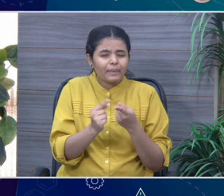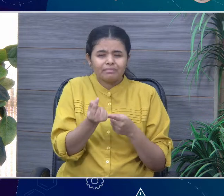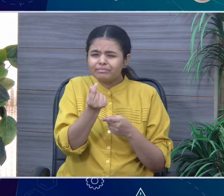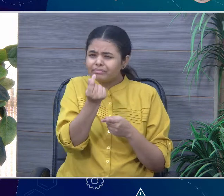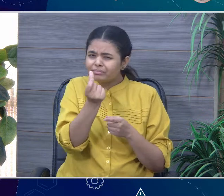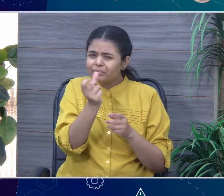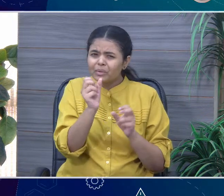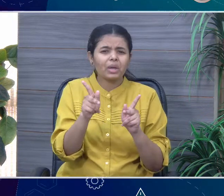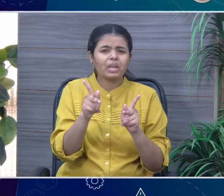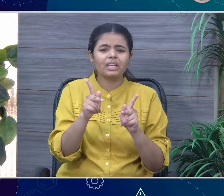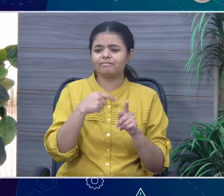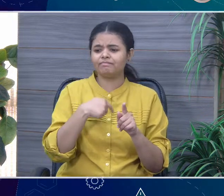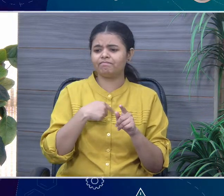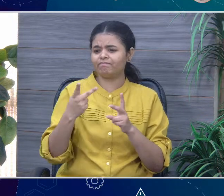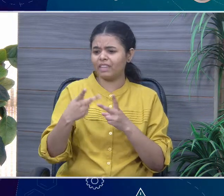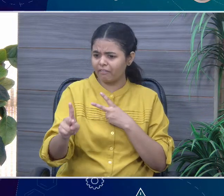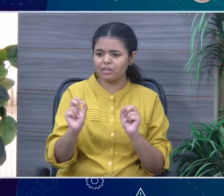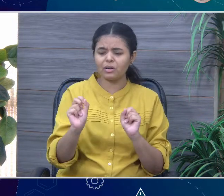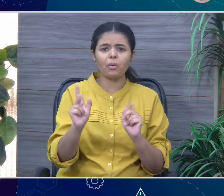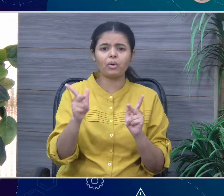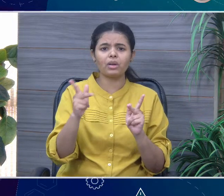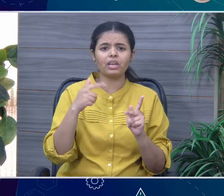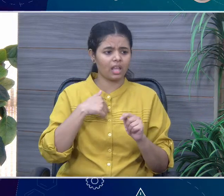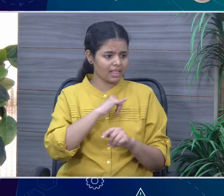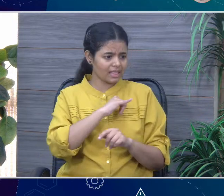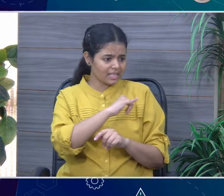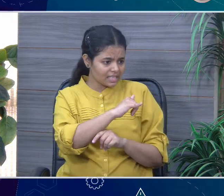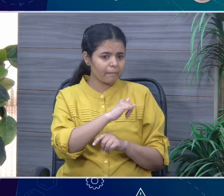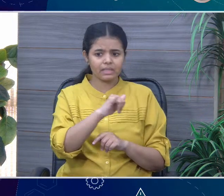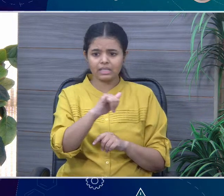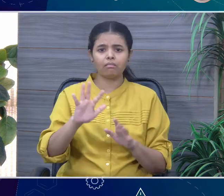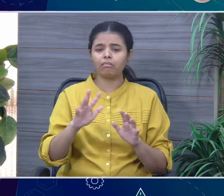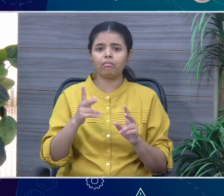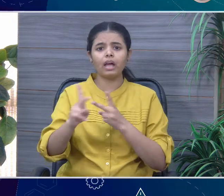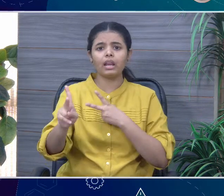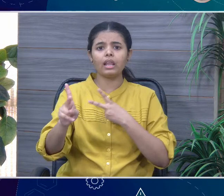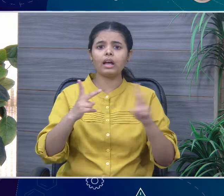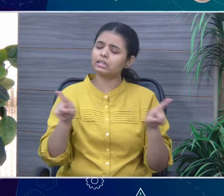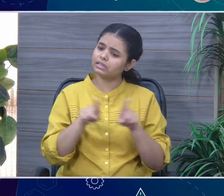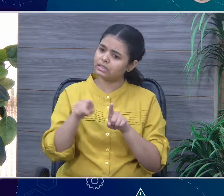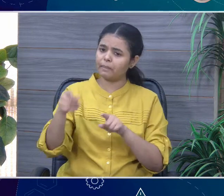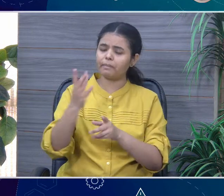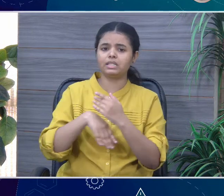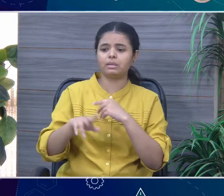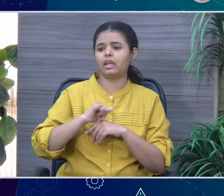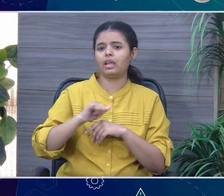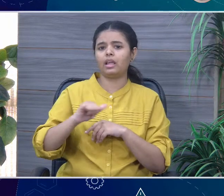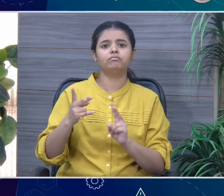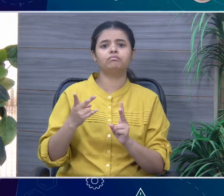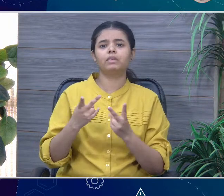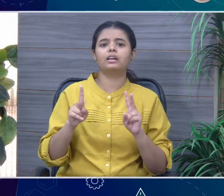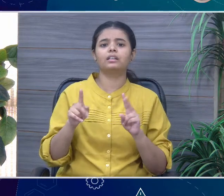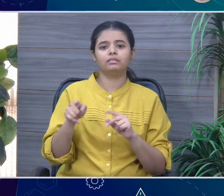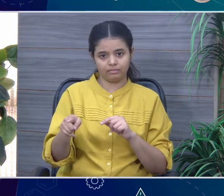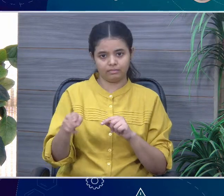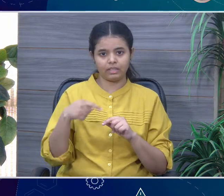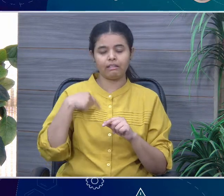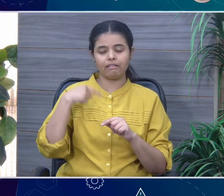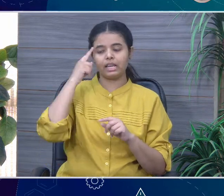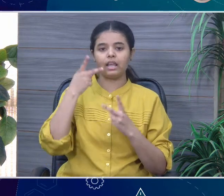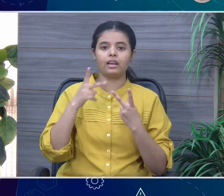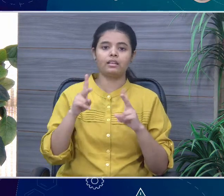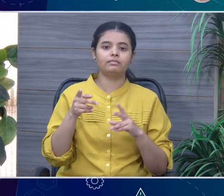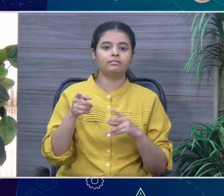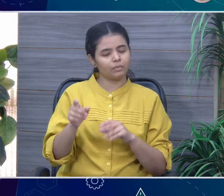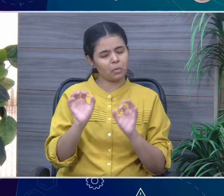as everybody, each of us is different from the other person. And therefore, for inclusion, and especially at this